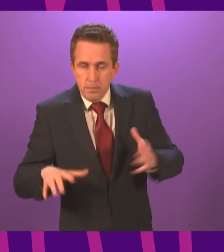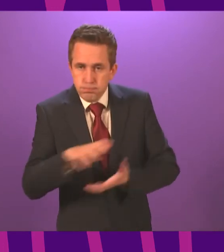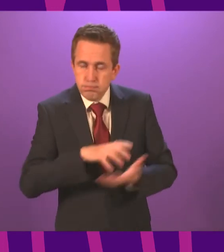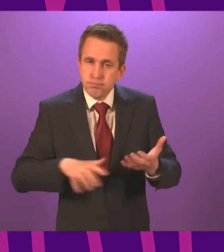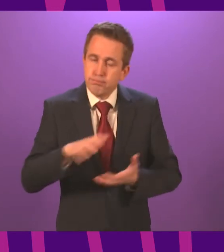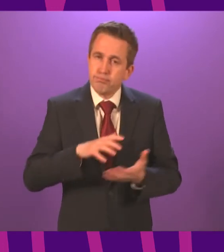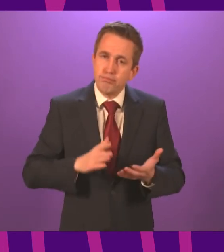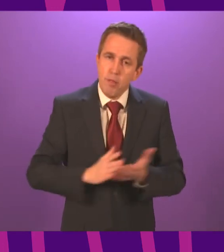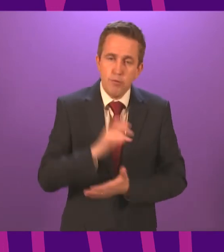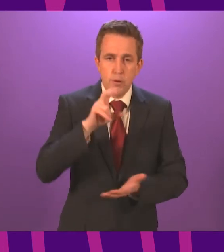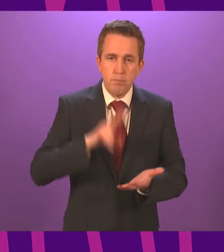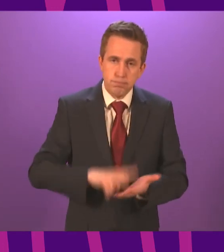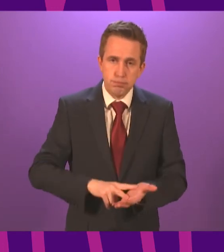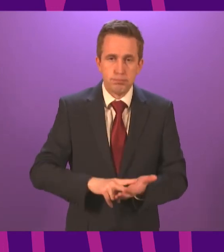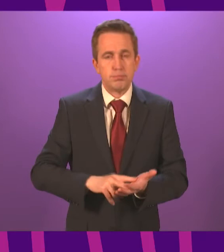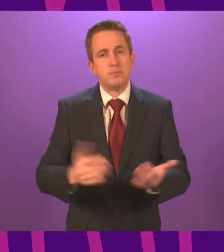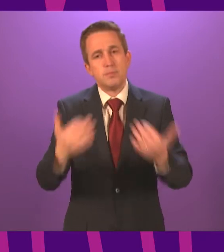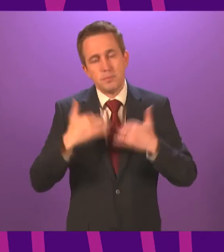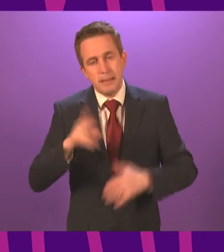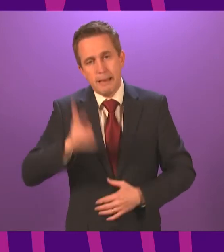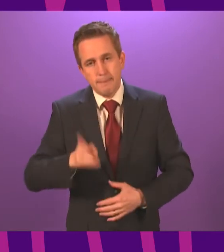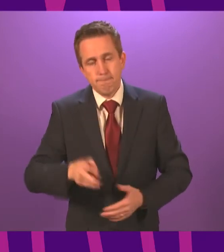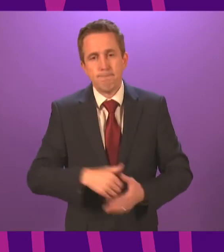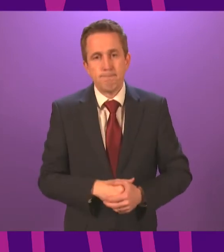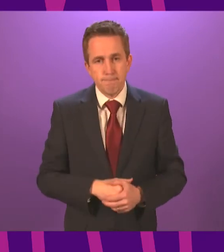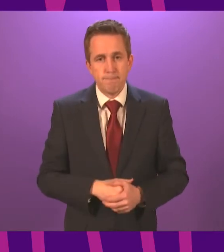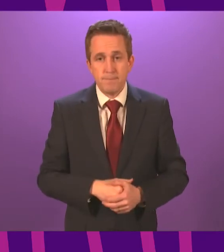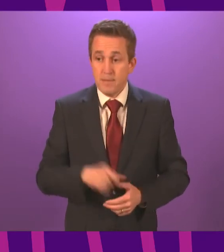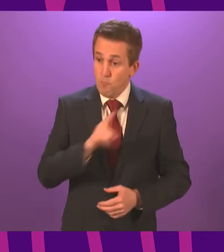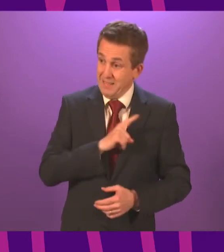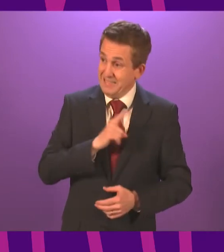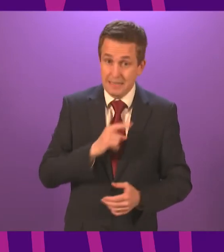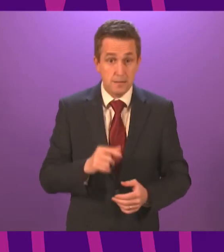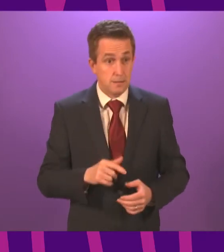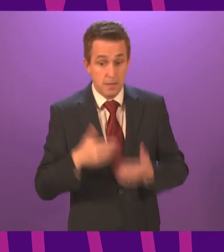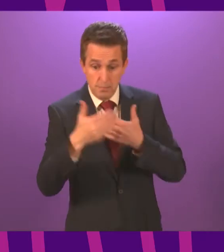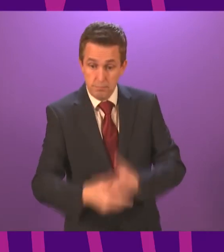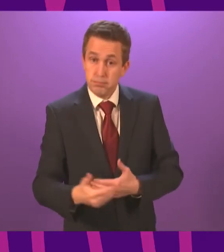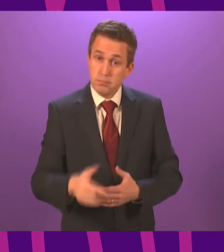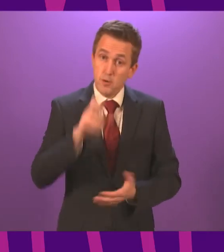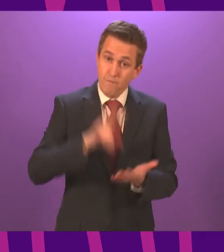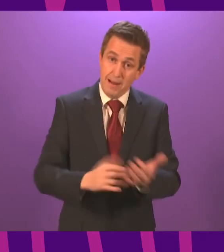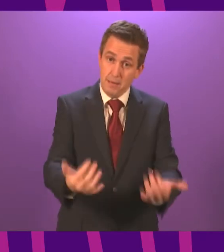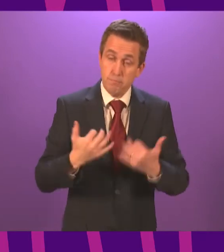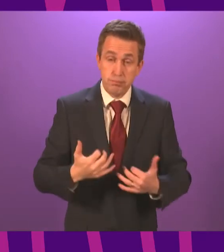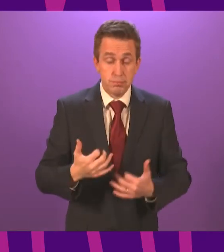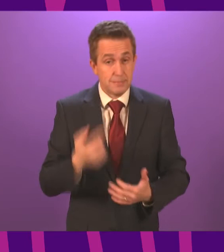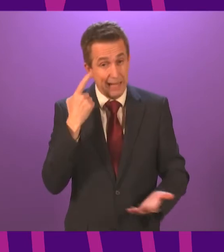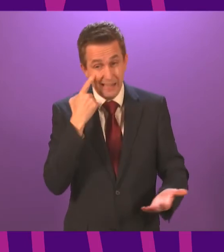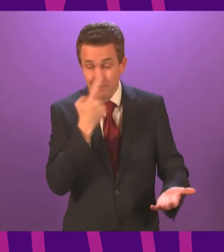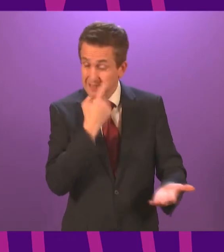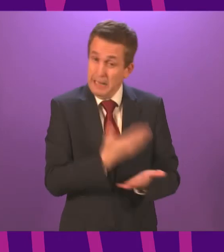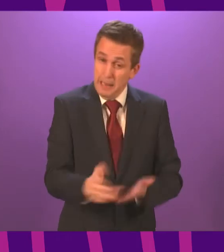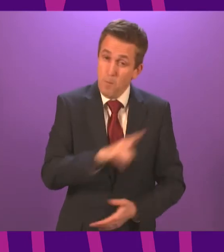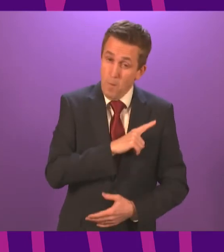second coronavirus wave. And the catalogue of events that led us here is there for us all to see. The government's